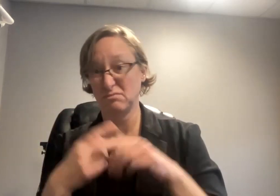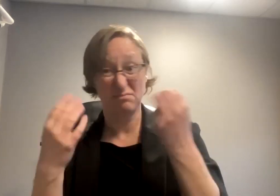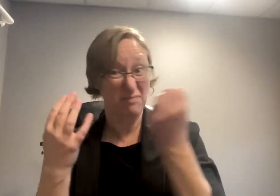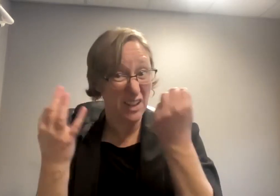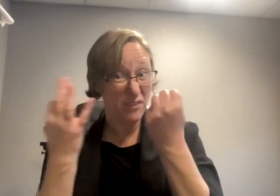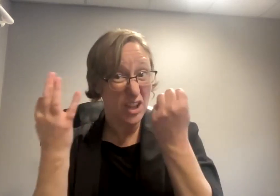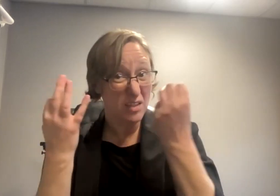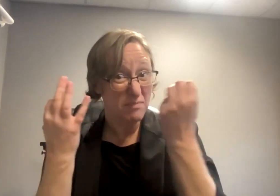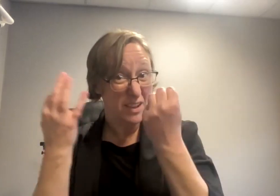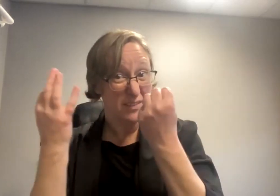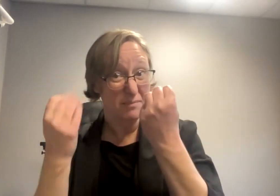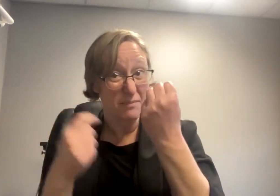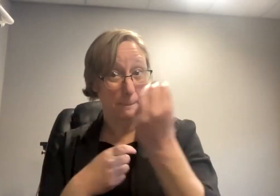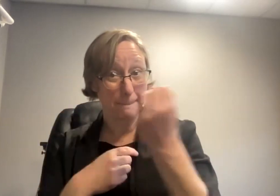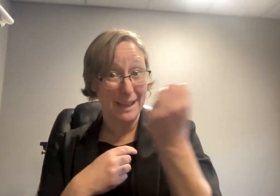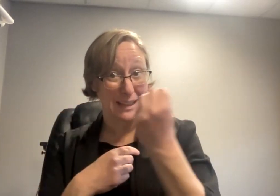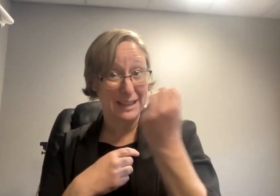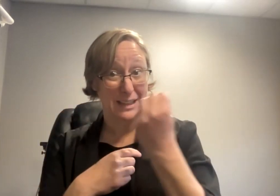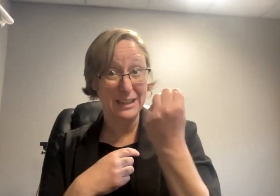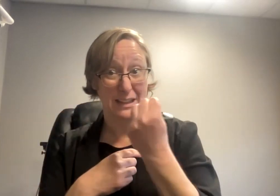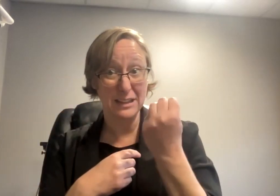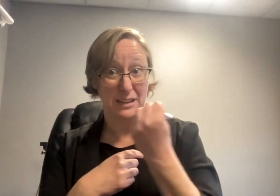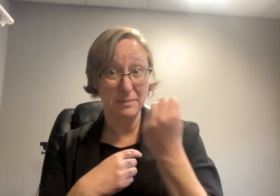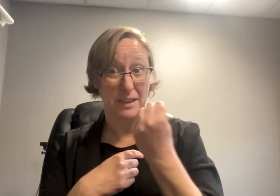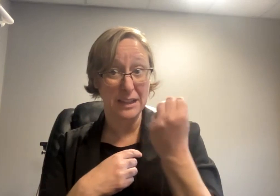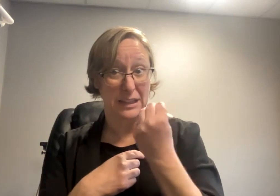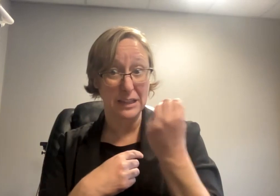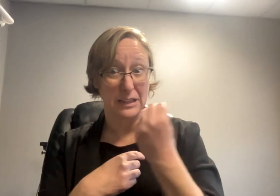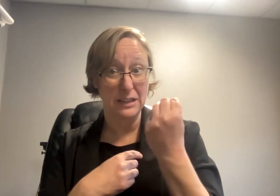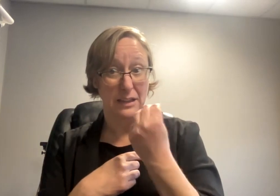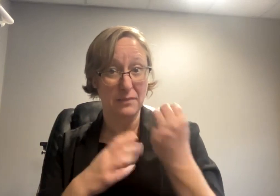Friday. Monday is best for me.